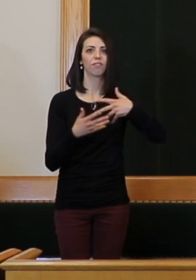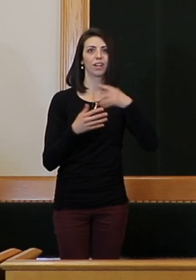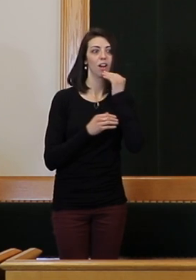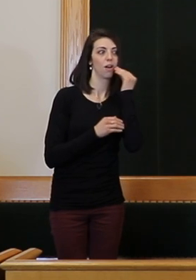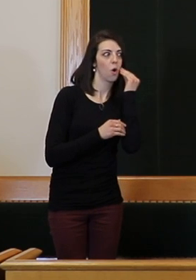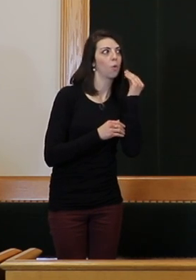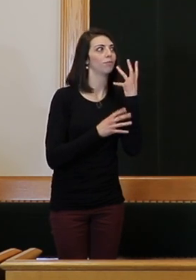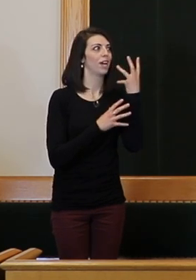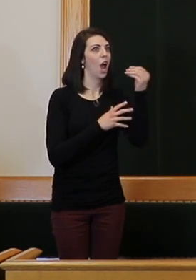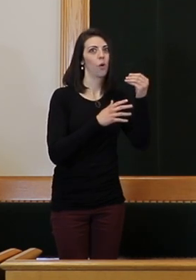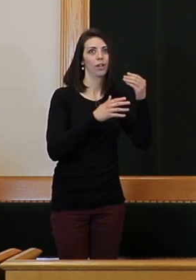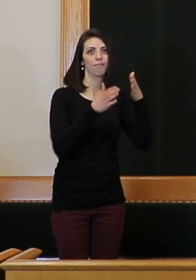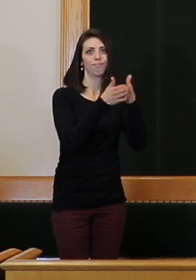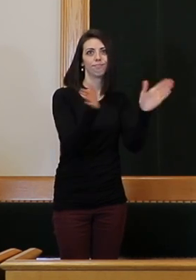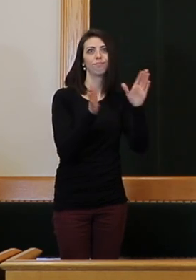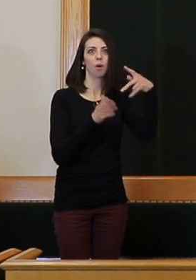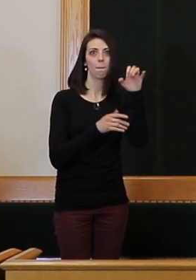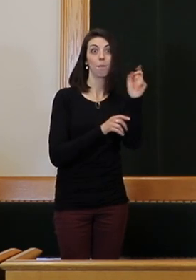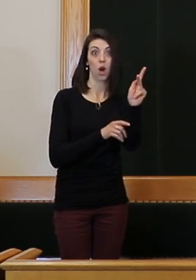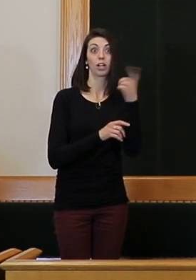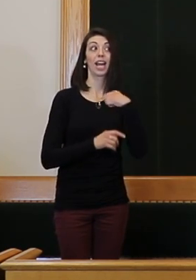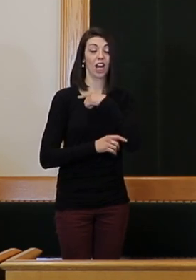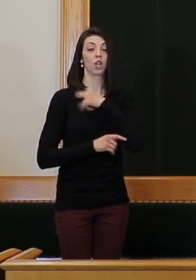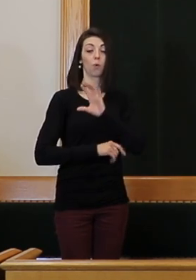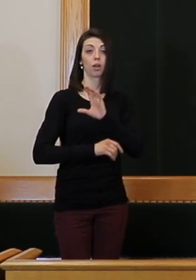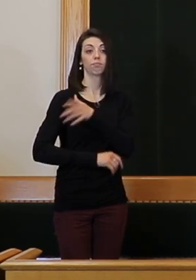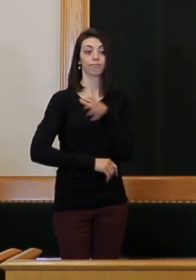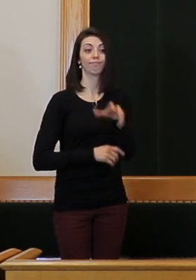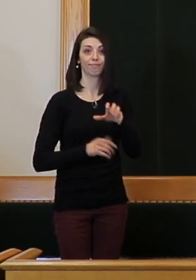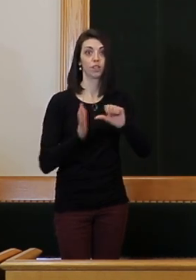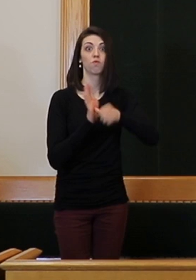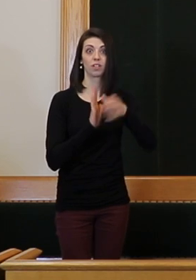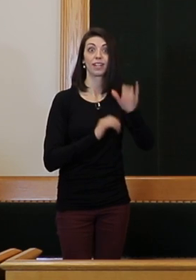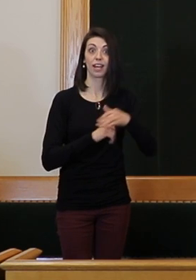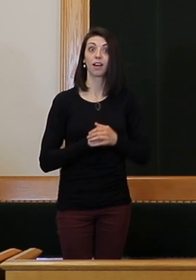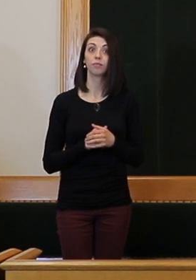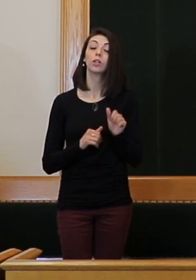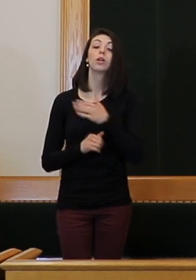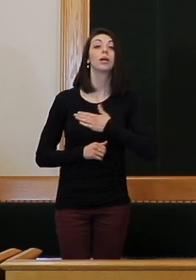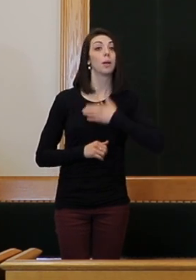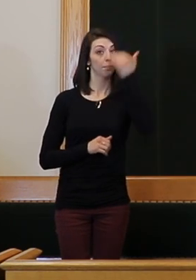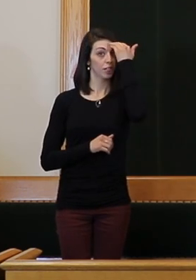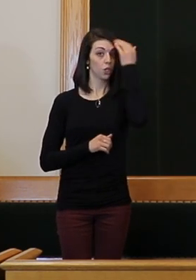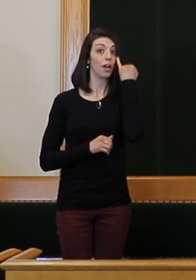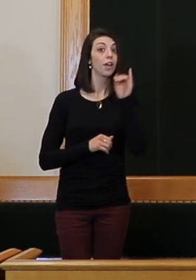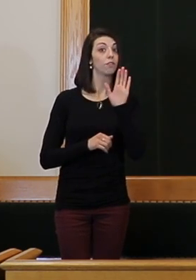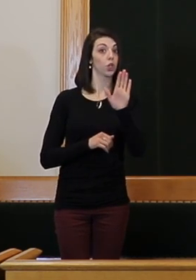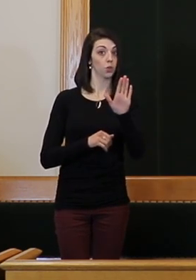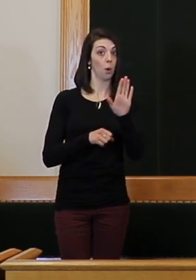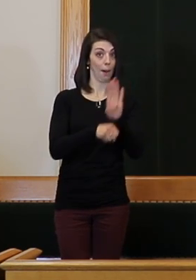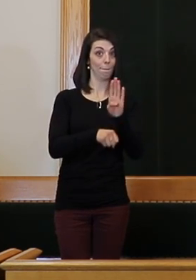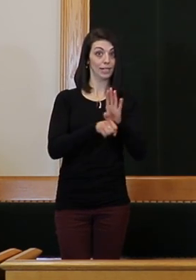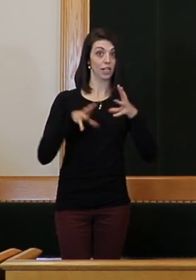are out enforcing those orders actively. At the same time, city businesses, please know that the Oswego Police Department and the Code